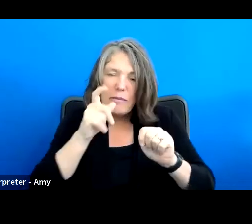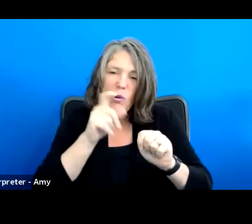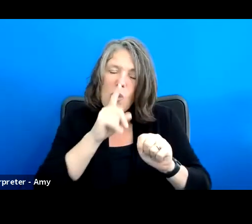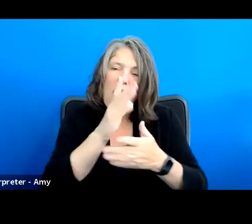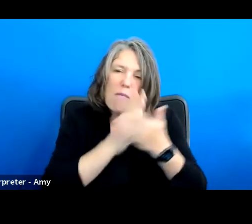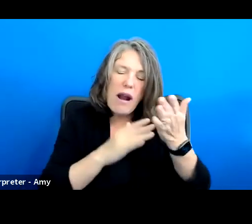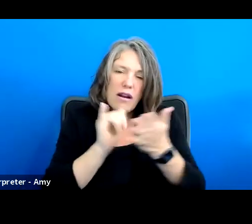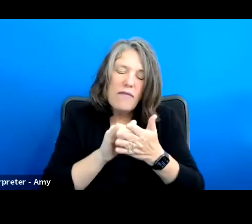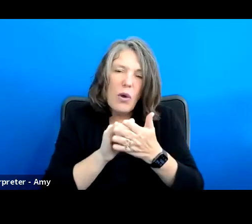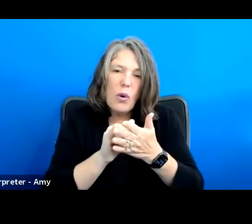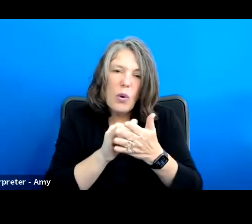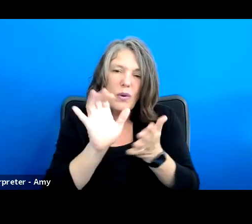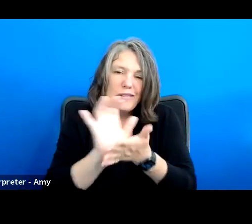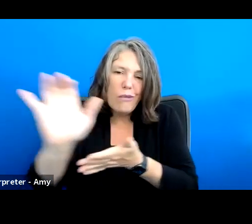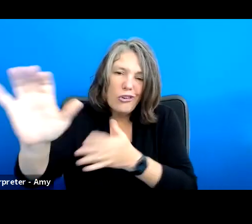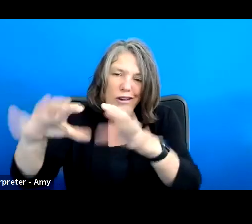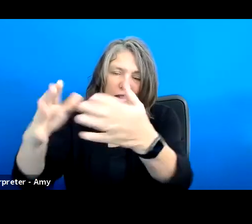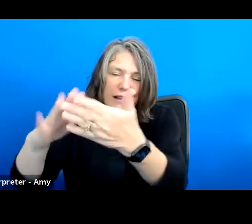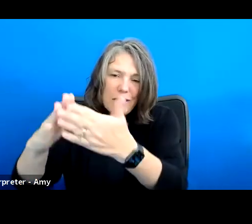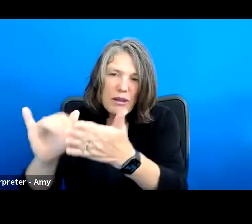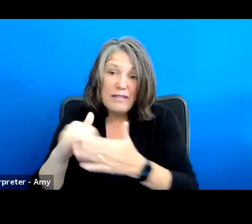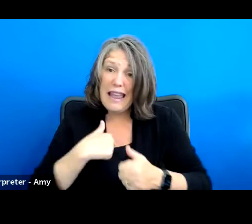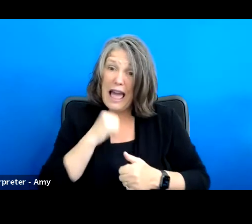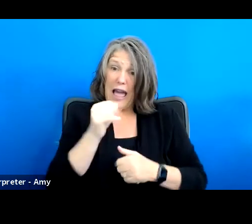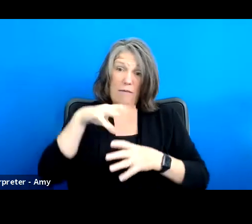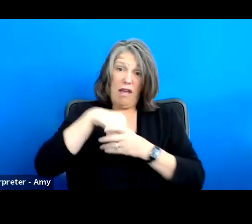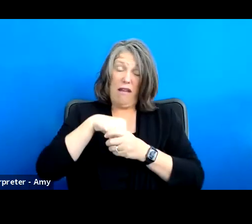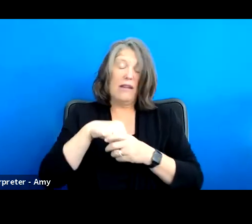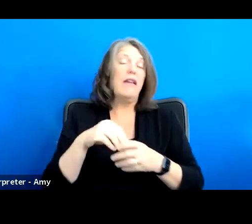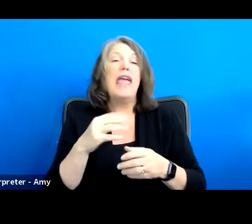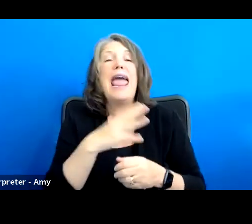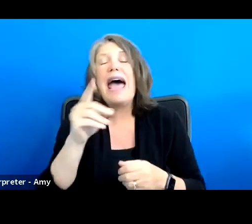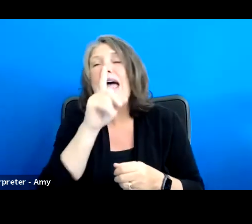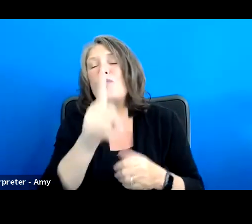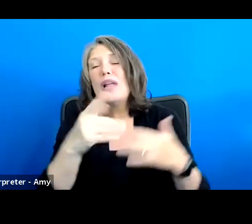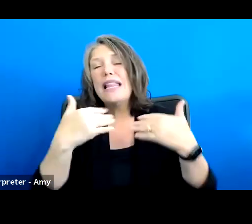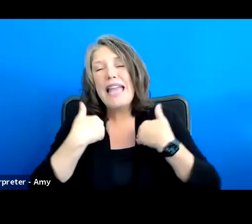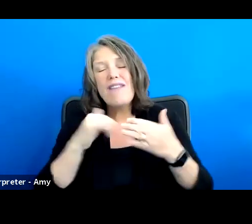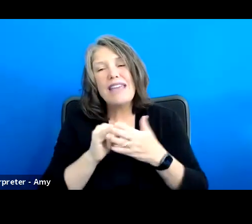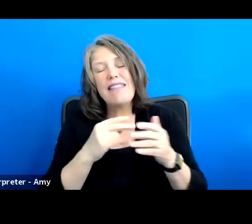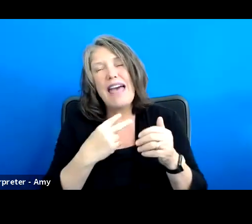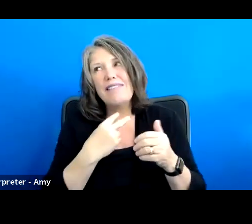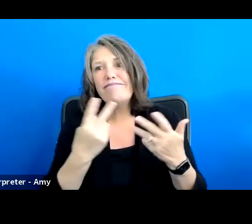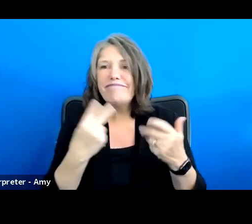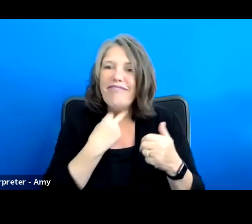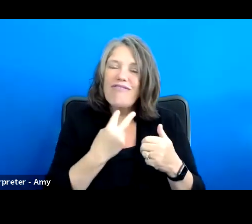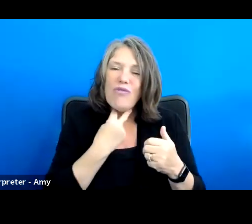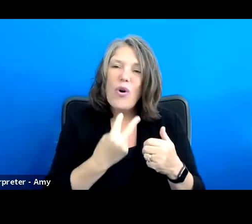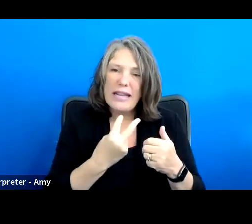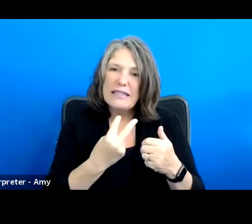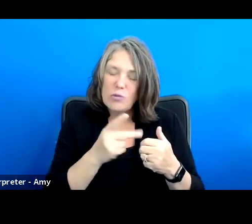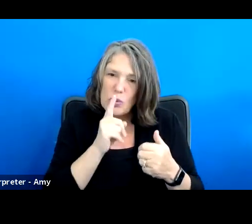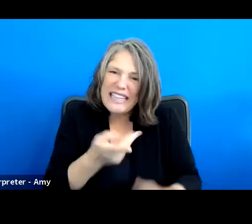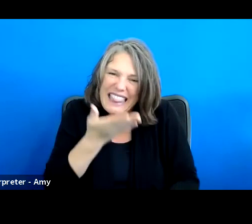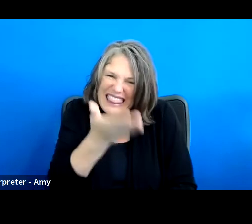of those marginalized communities that I'm not. And really having that voice be a seat at the table